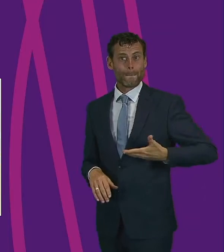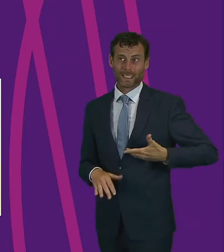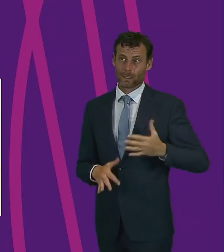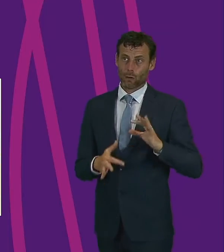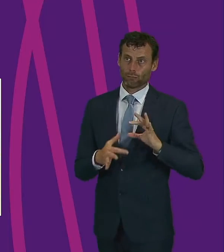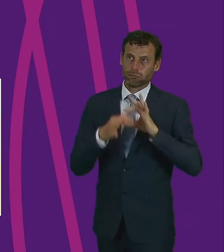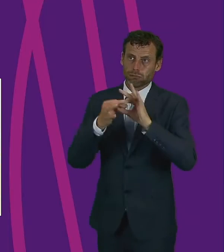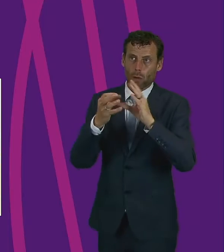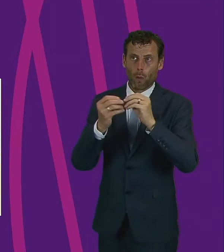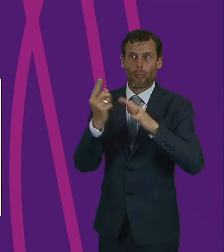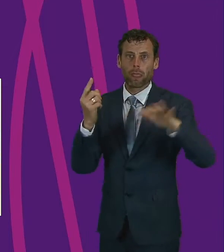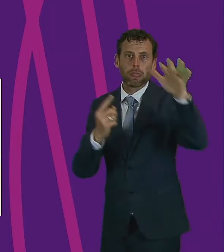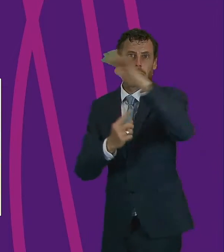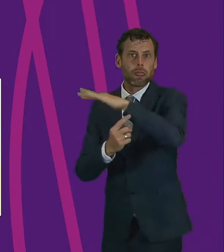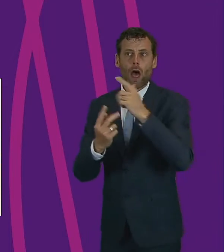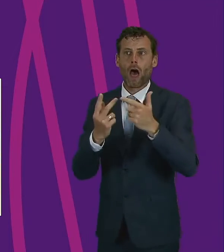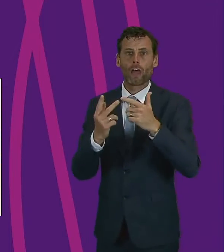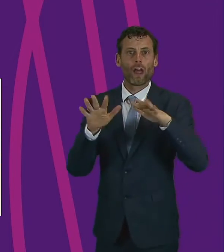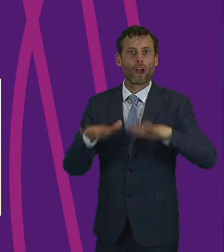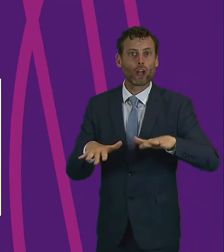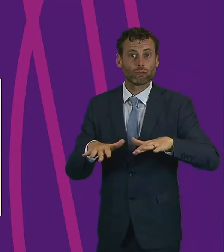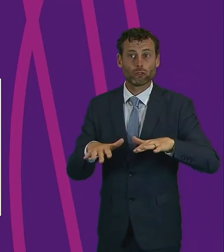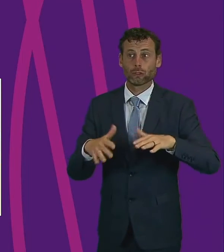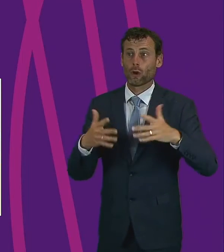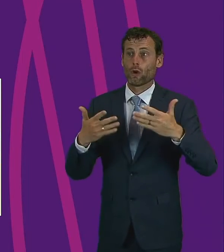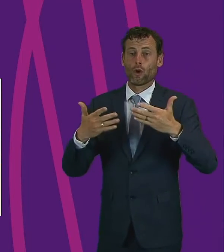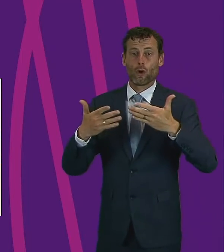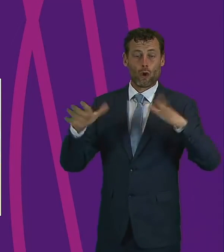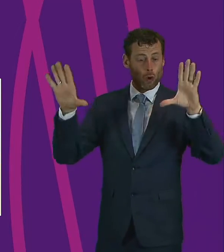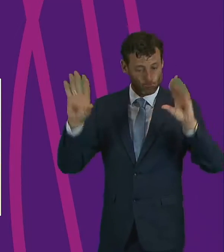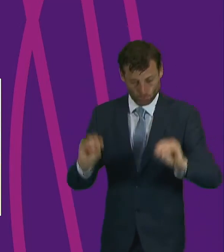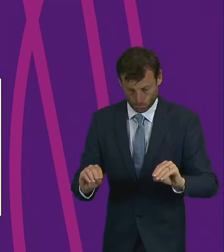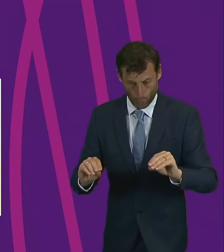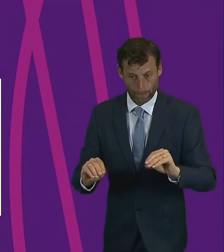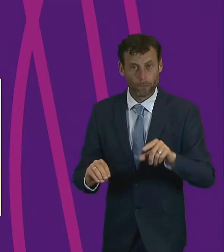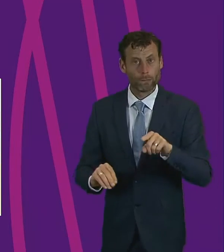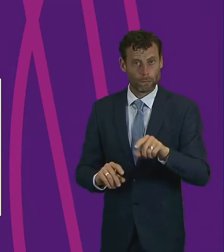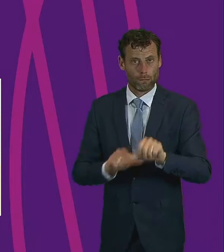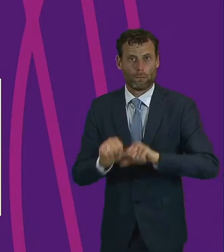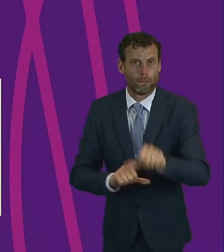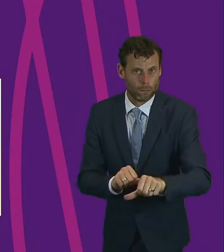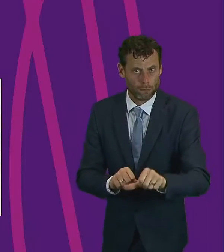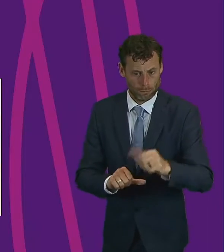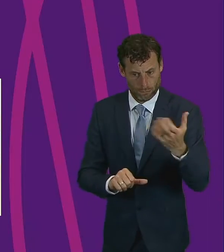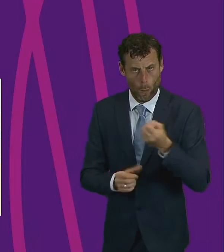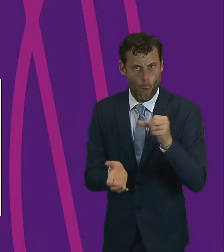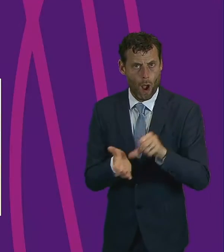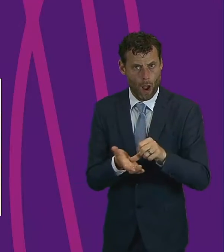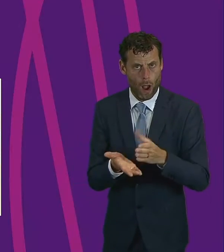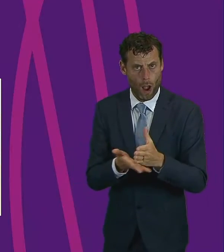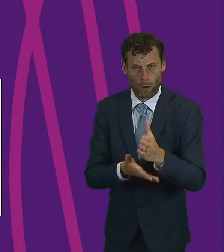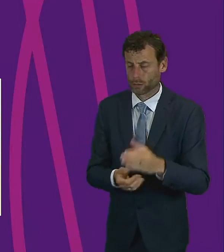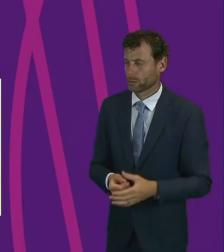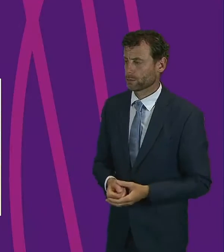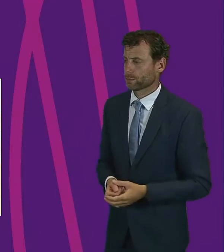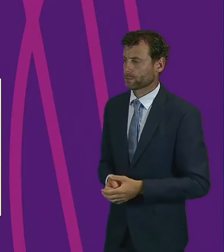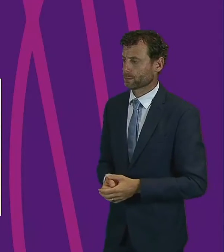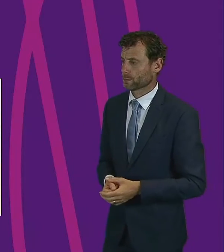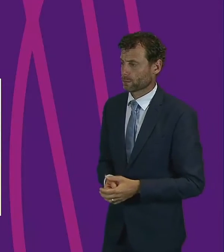hardship. And I think it's difficult to try and comprehend the scale of it, but I would like to just to focus in on two particular examples, one